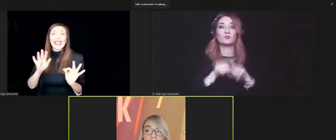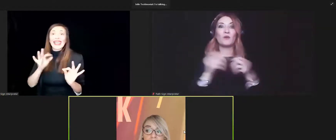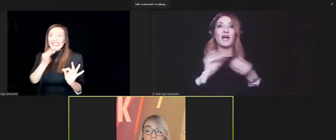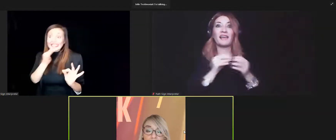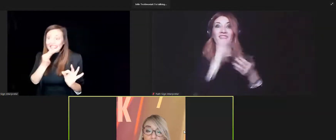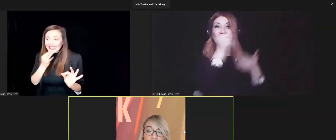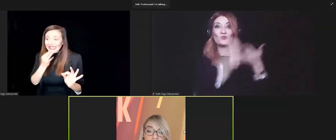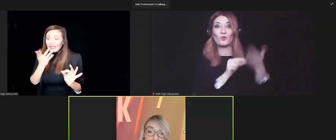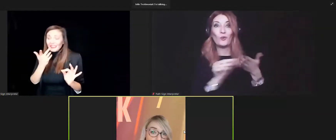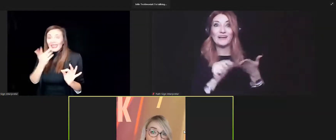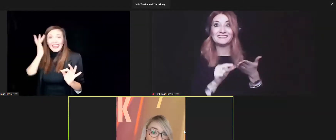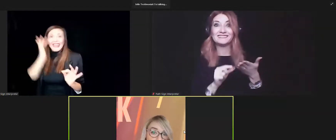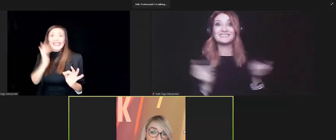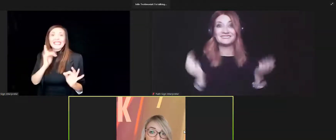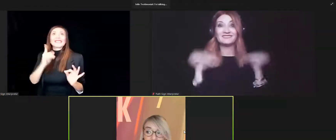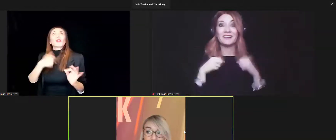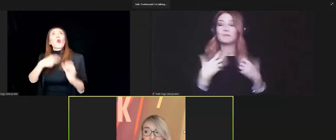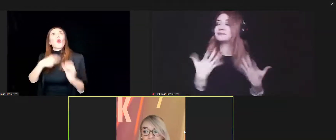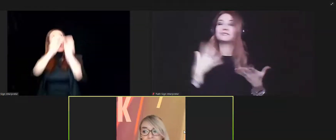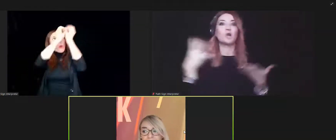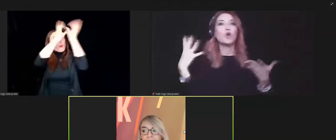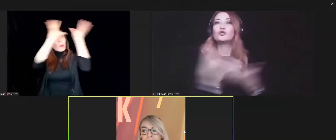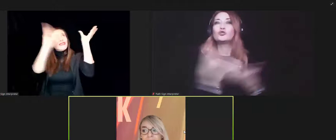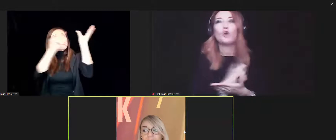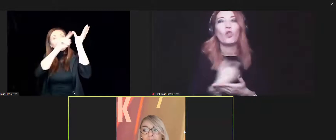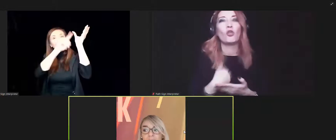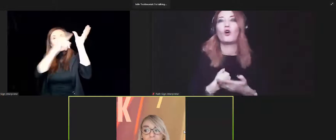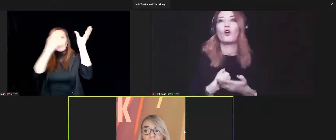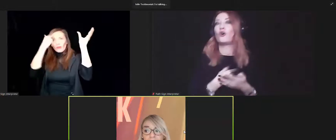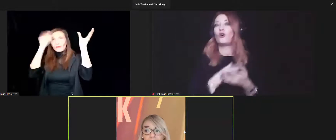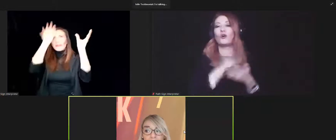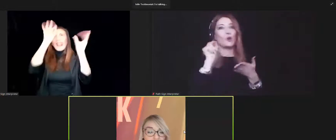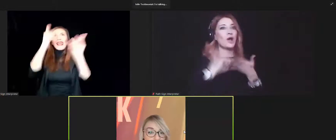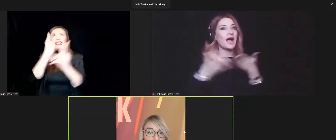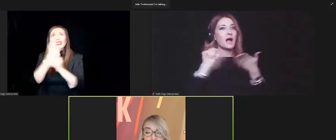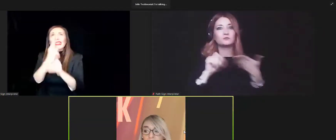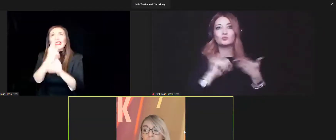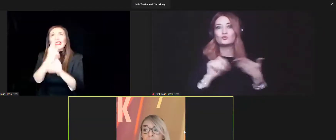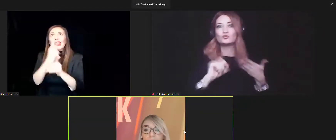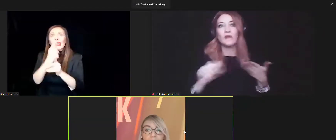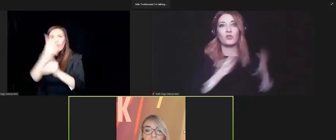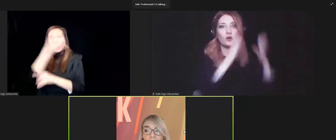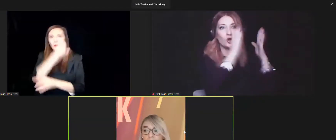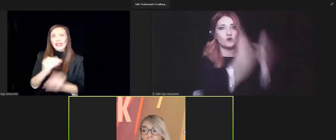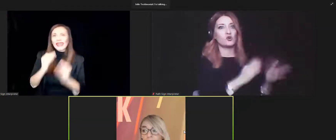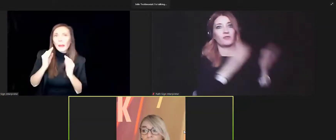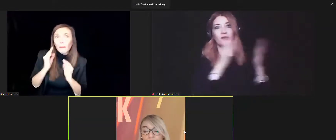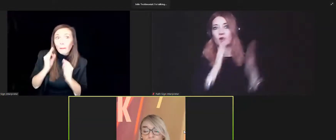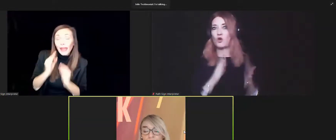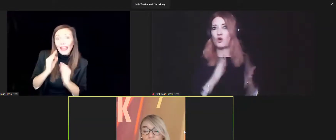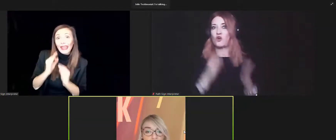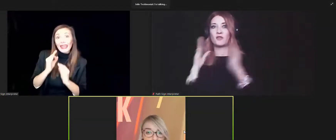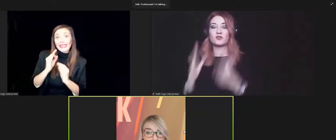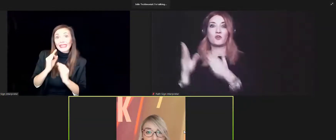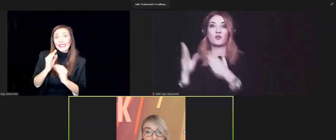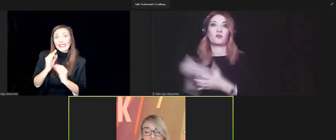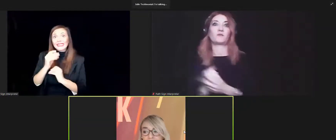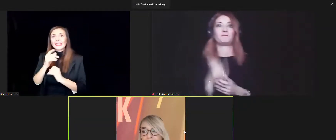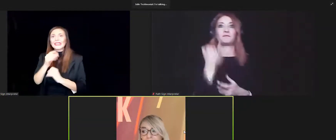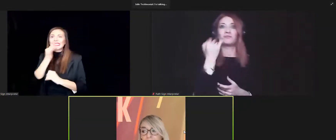Think you are never alone. Rely on your team. Rely on your